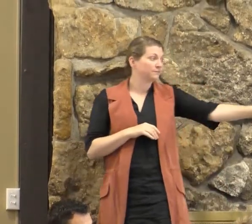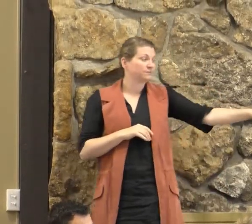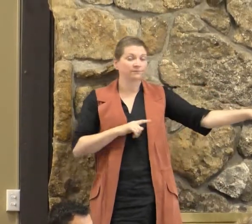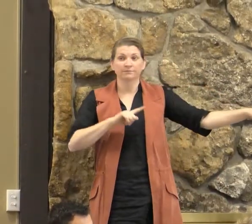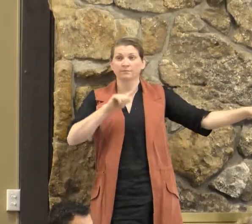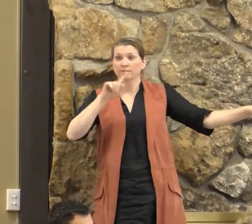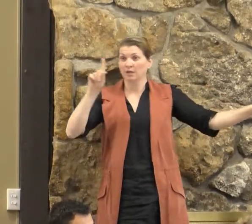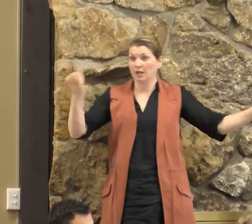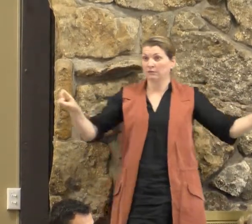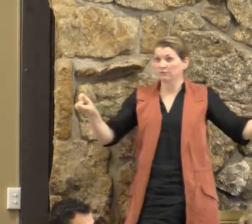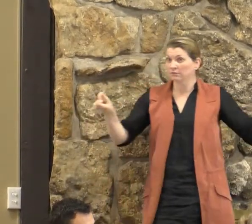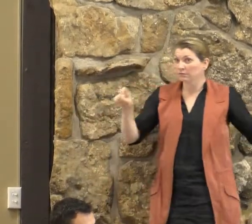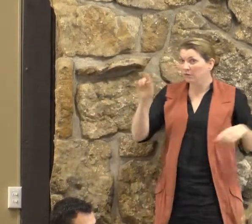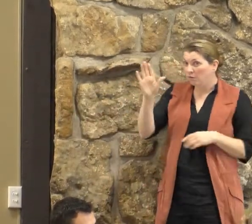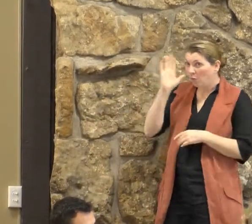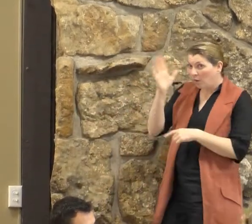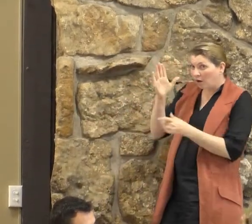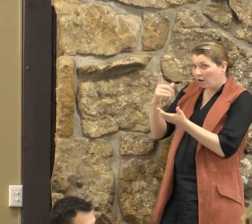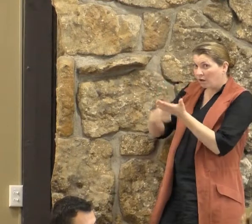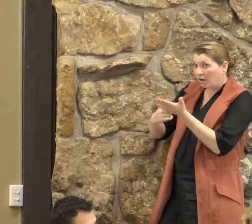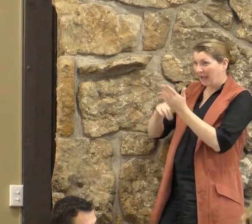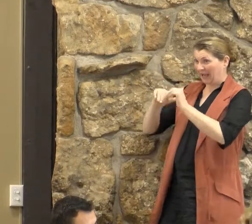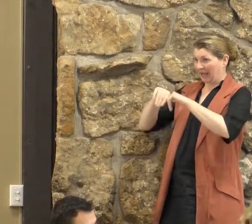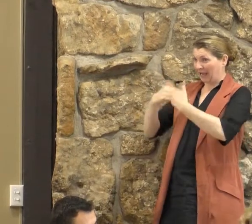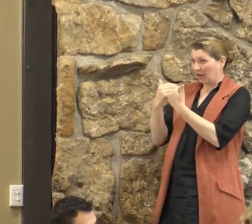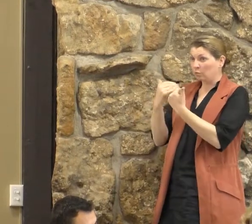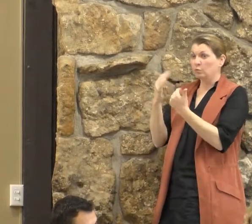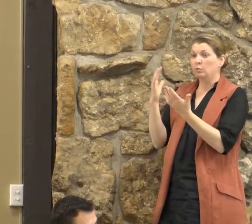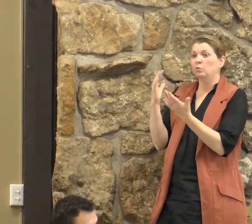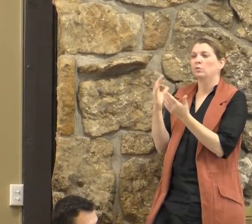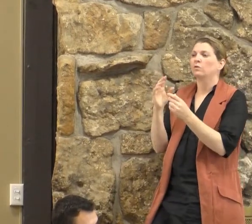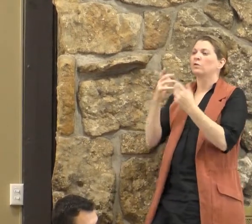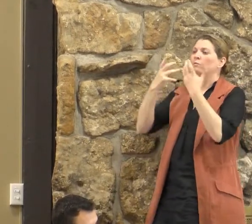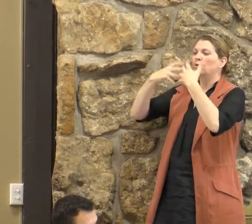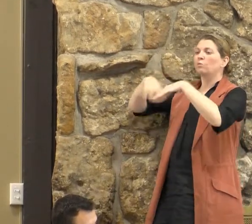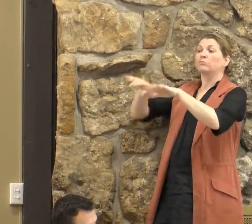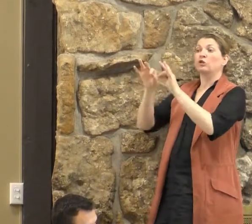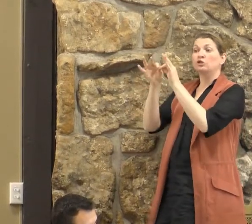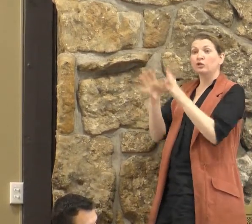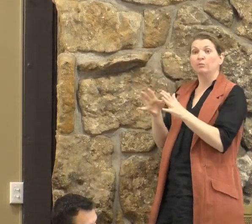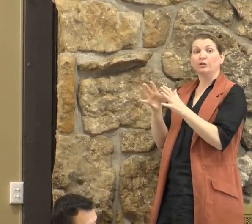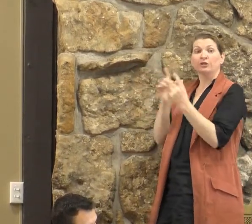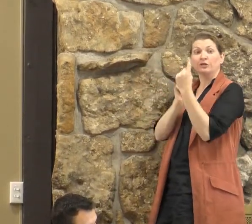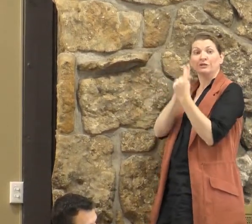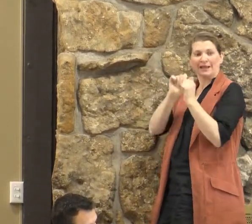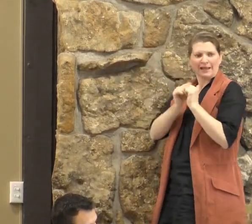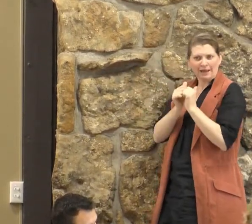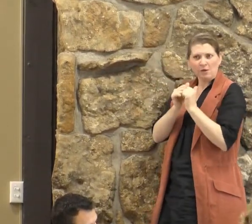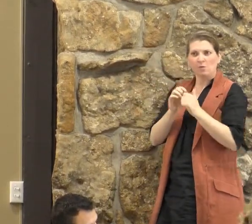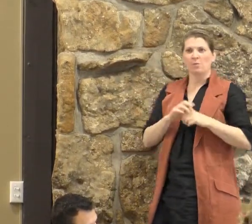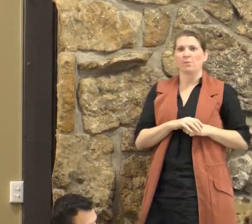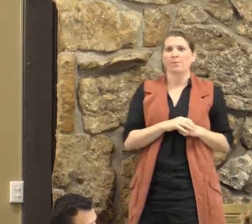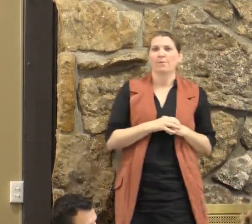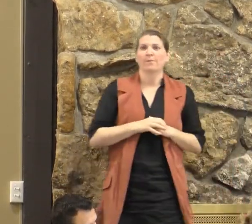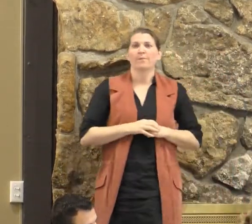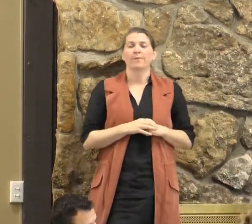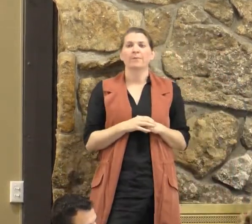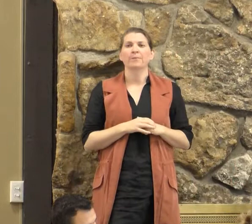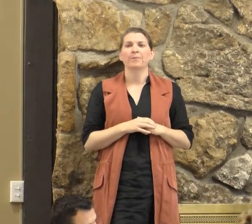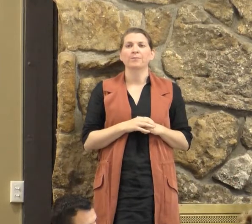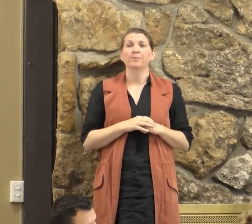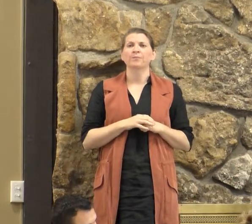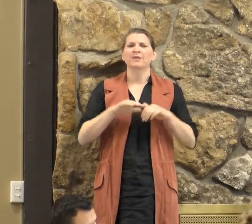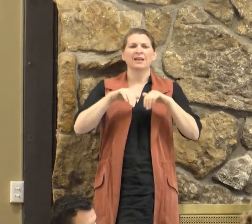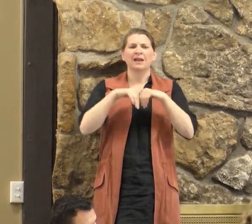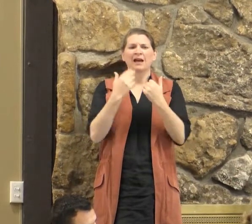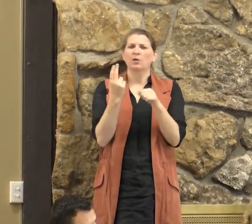Well, I can do some of that. What I was going to do is, we have all of your information and how to use an interpreter. There's so many different